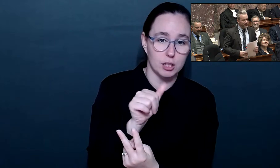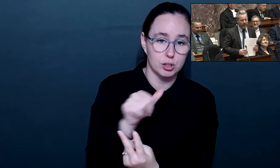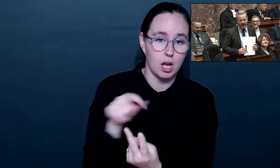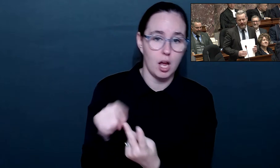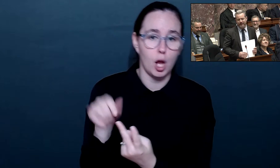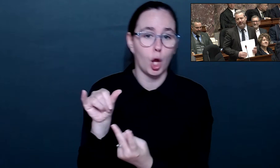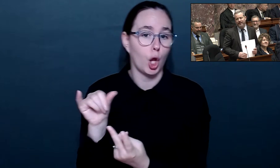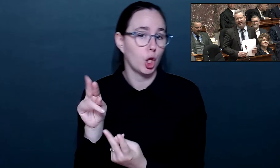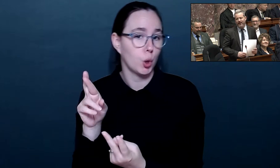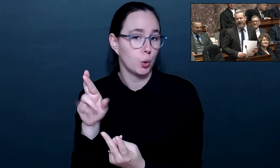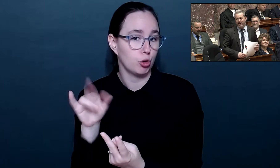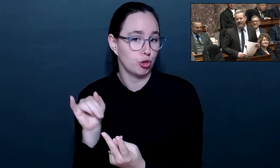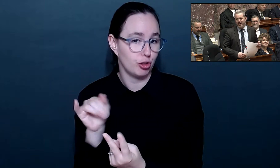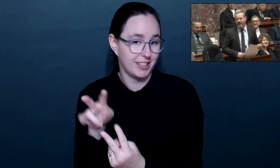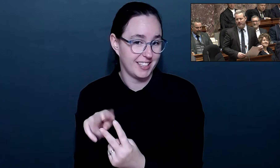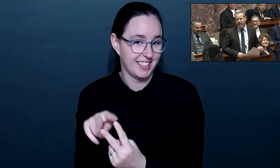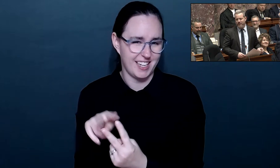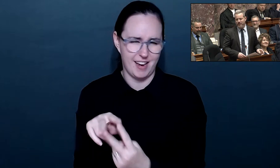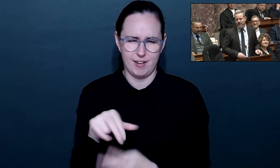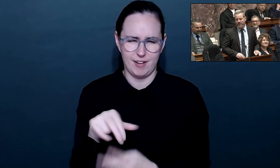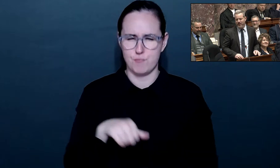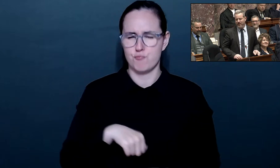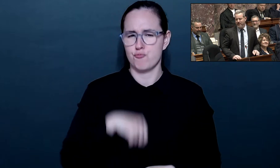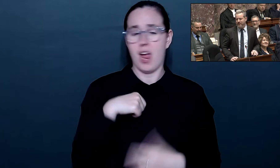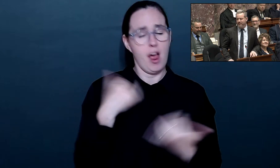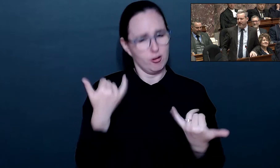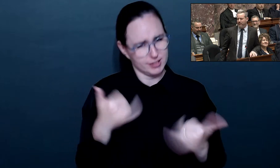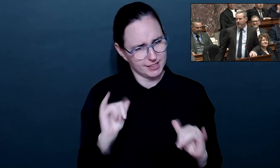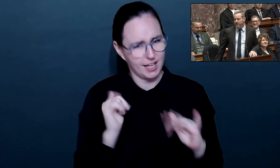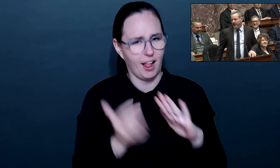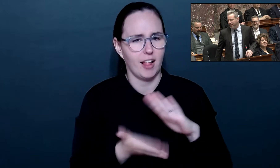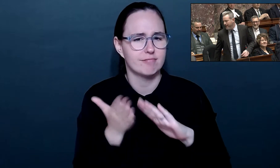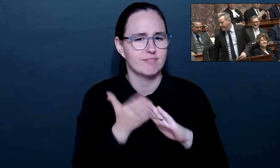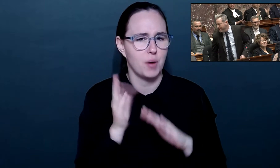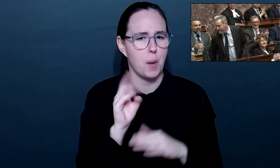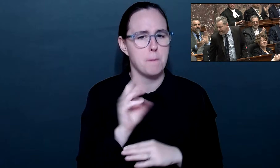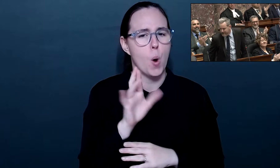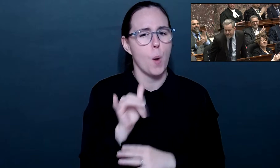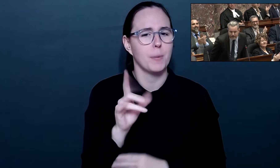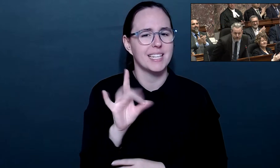stop by Moby Dick and enjoy fish and chips on the beach. Thank you, Mr. Speaker.